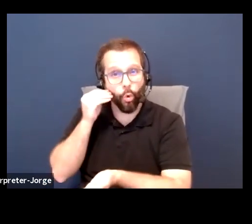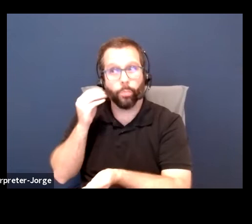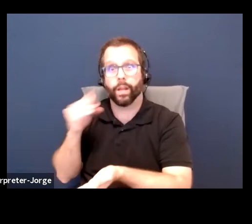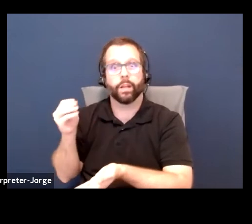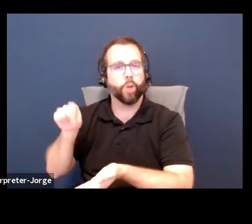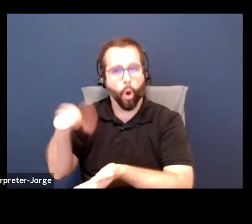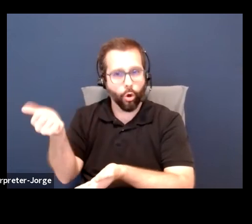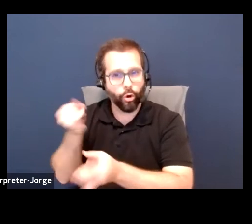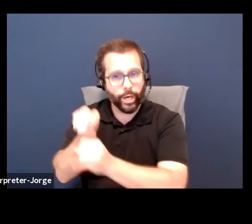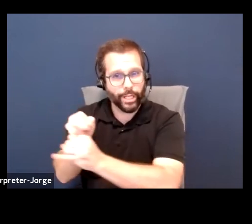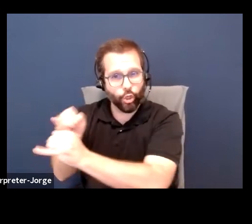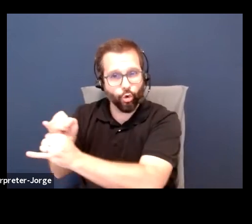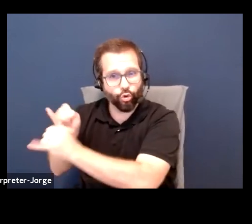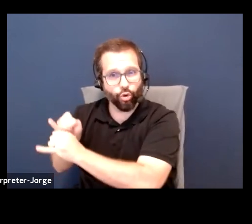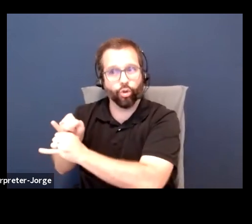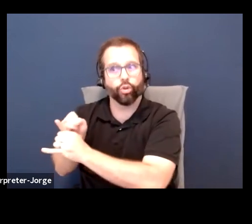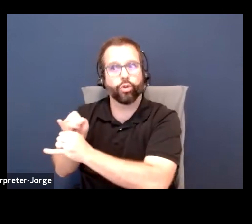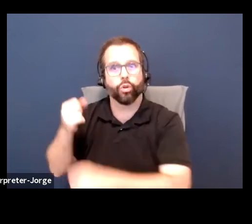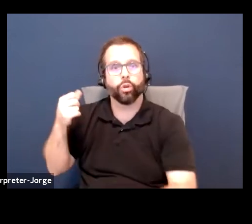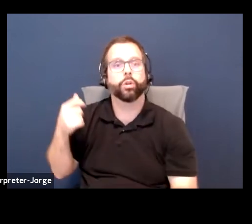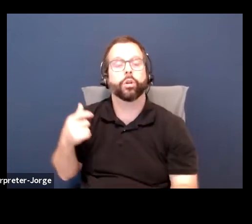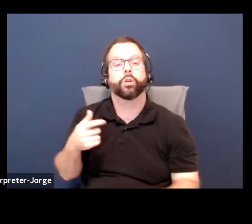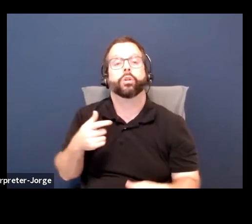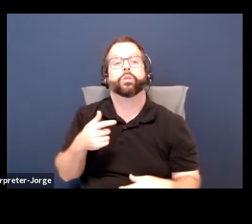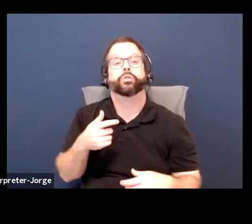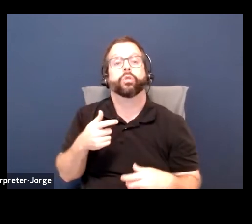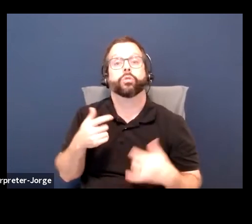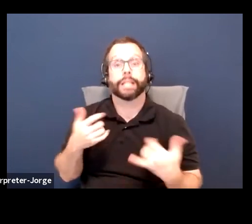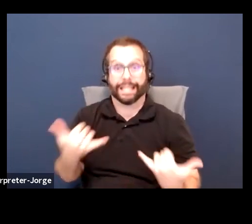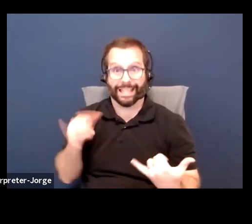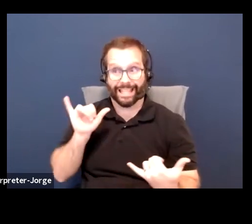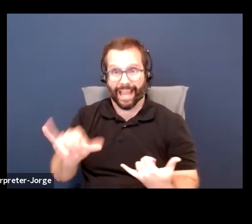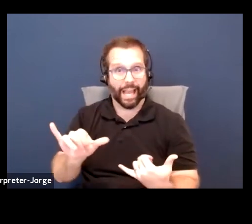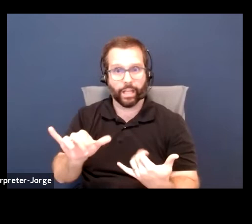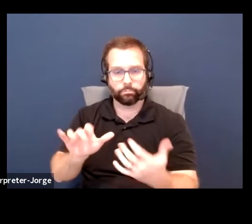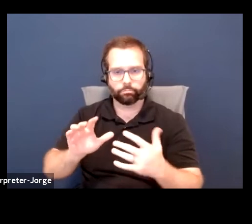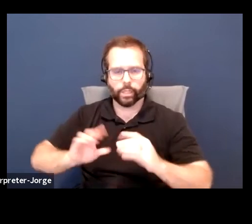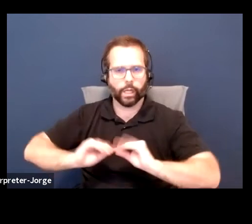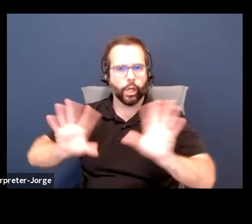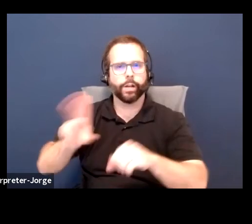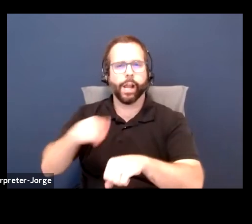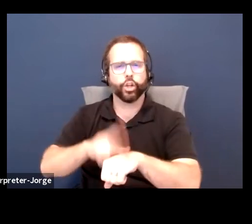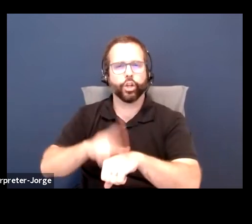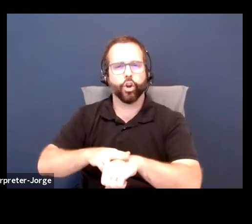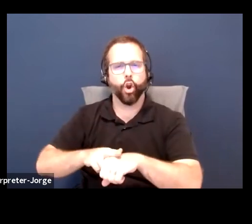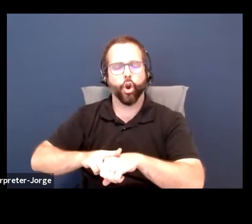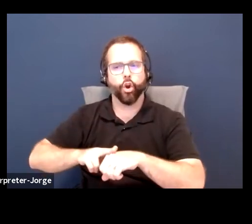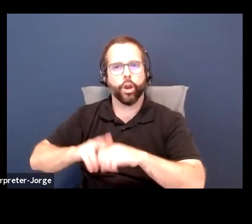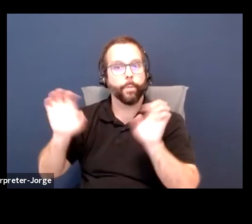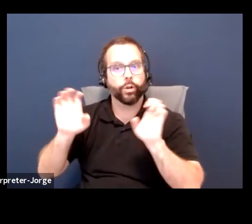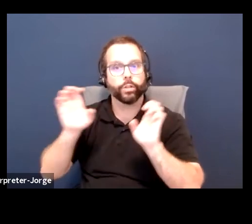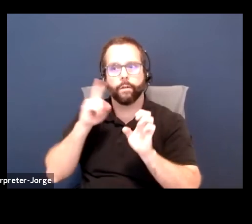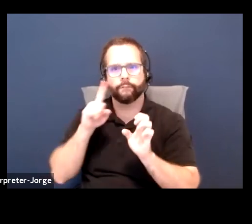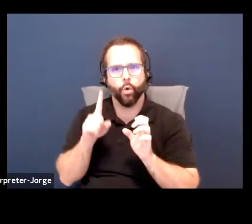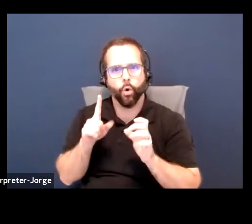institutions. And it has created a national urgency like never before to strengthen and expand home